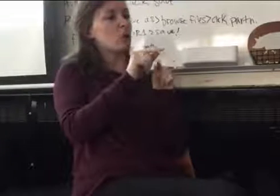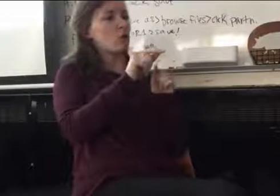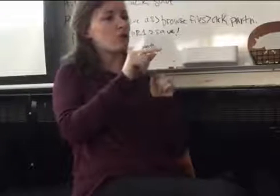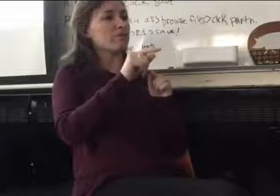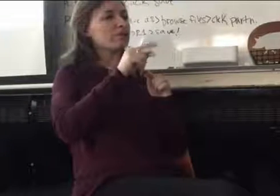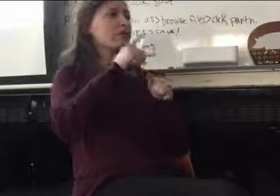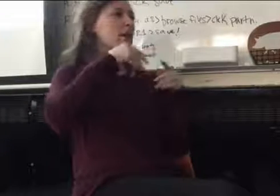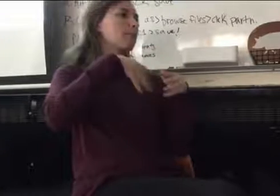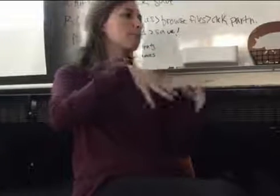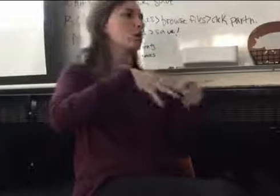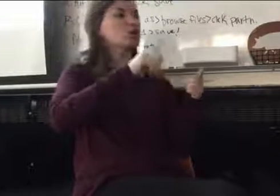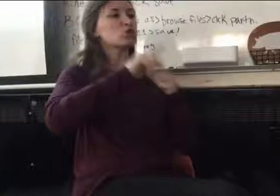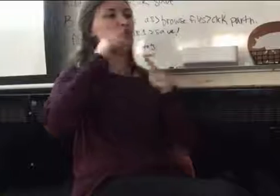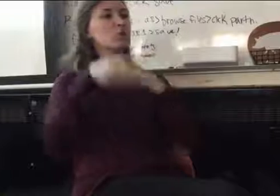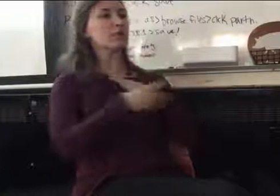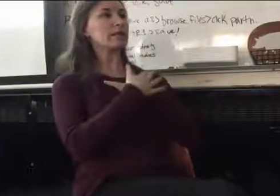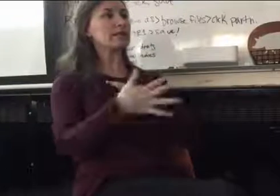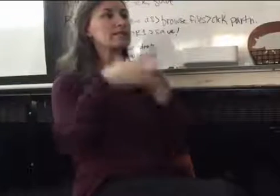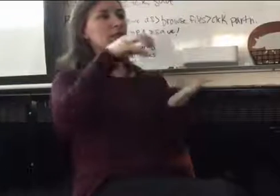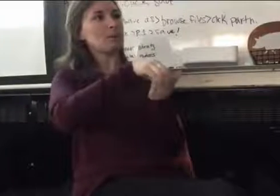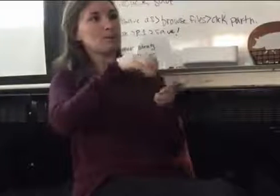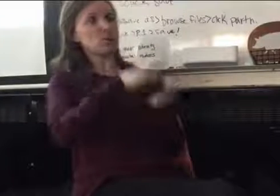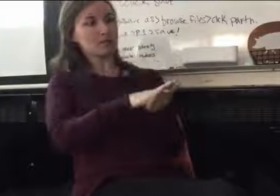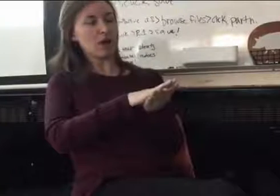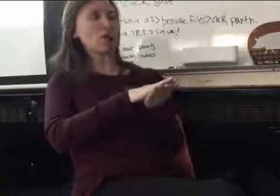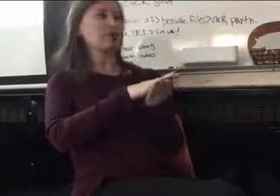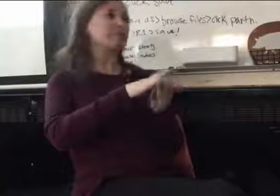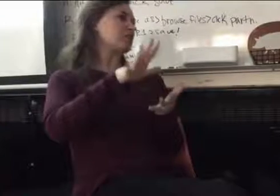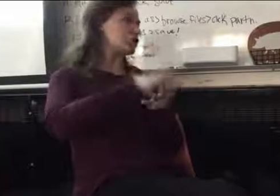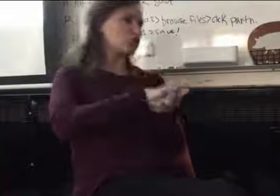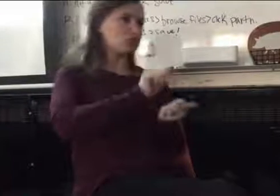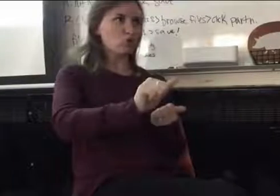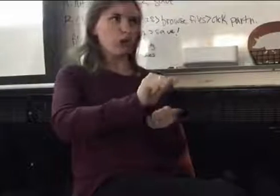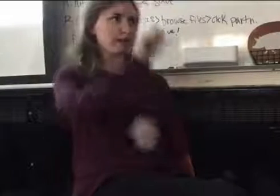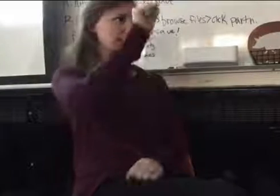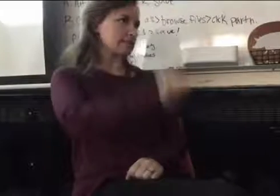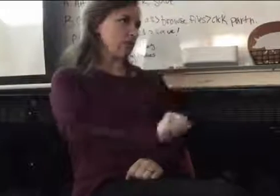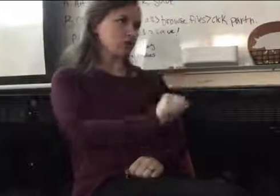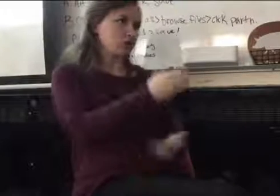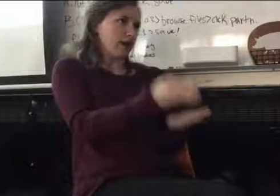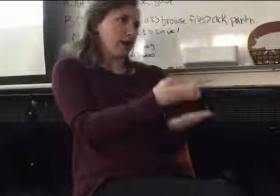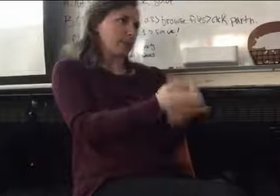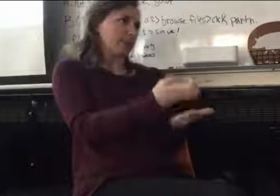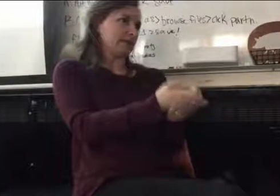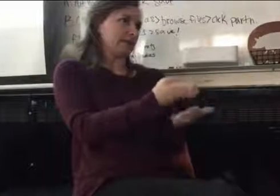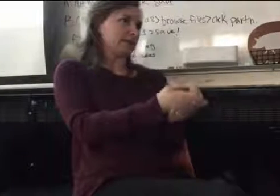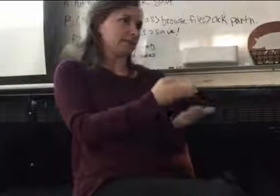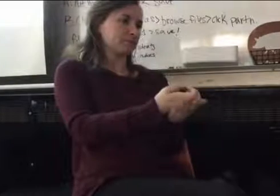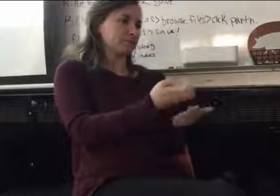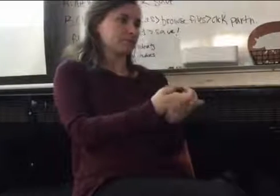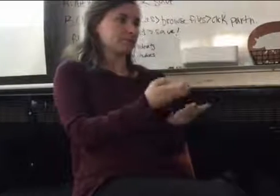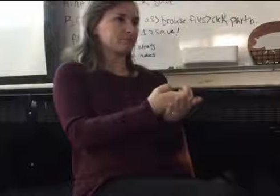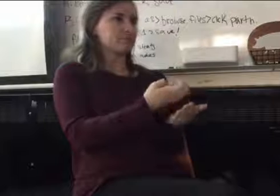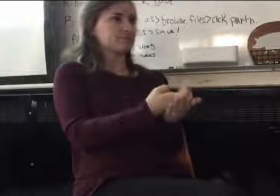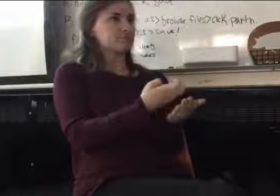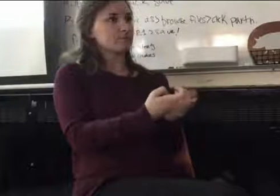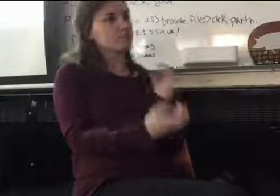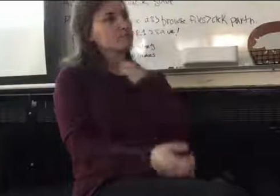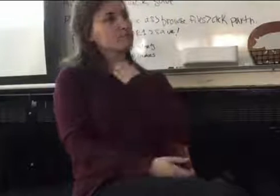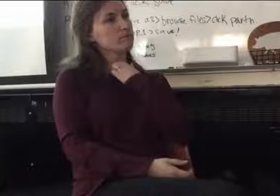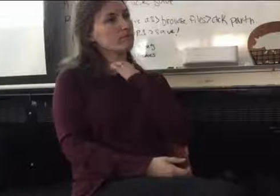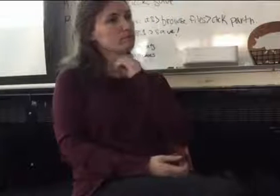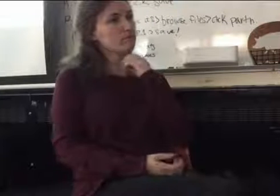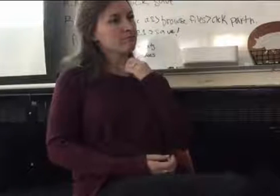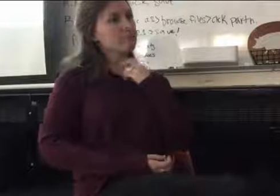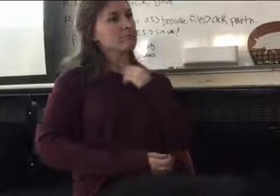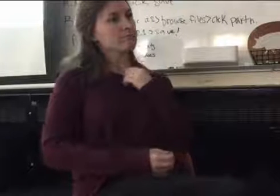you will make sure to highlight destroyed the Southern economy or however I wrote it on yours, you need to know that they destroyed the infrastructure of the